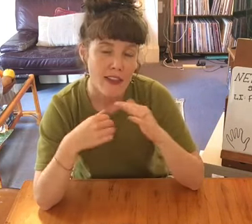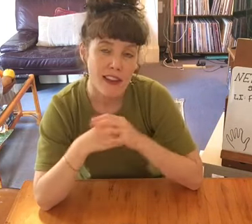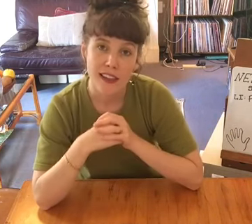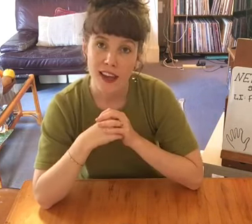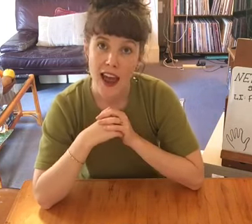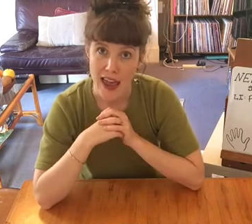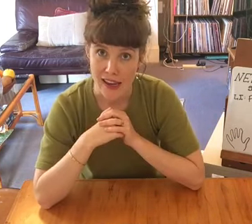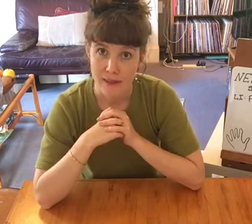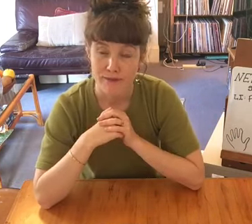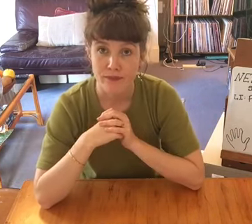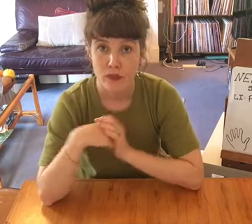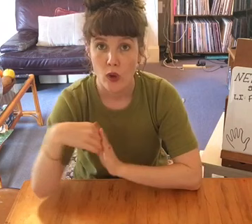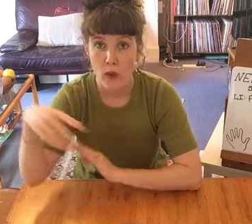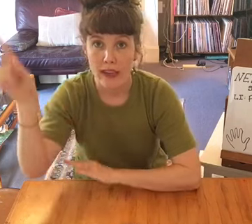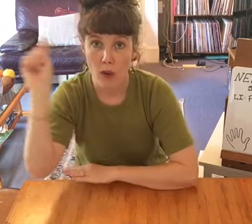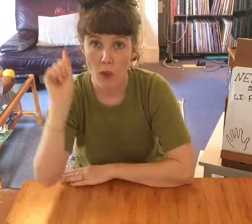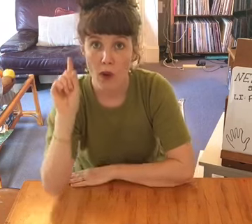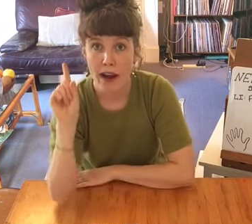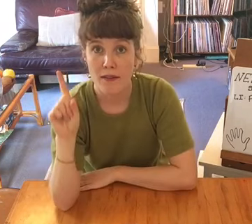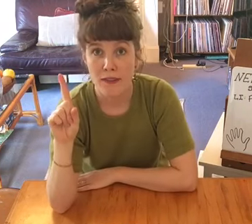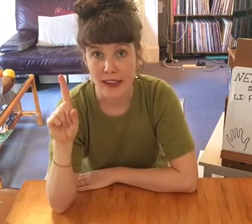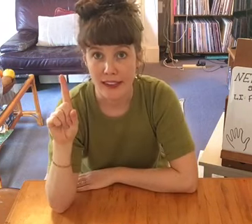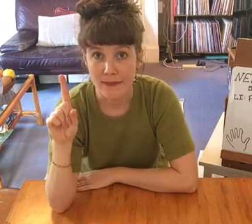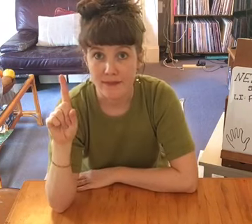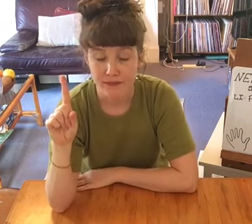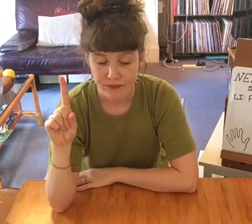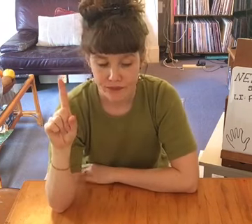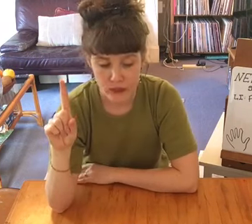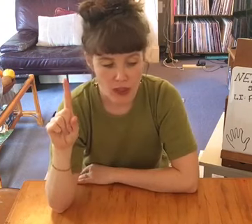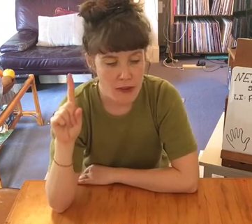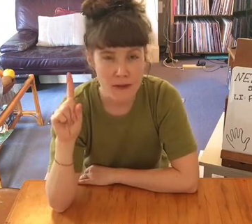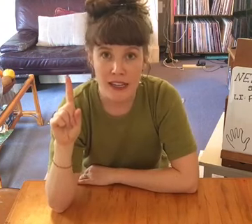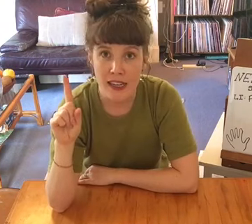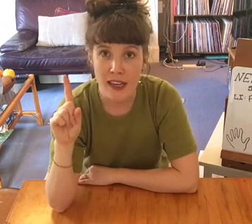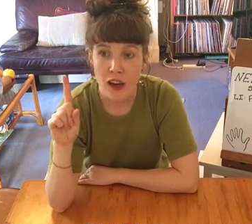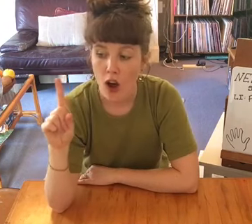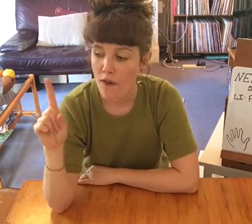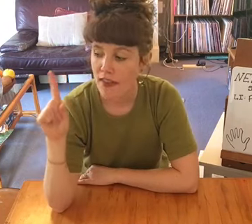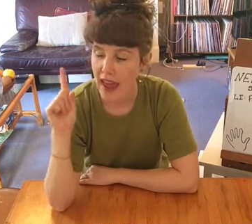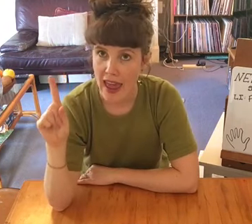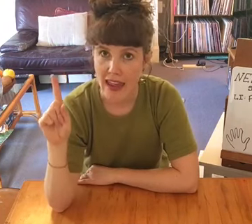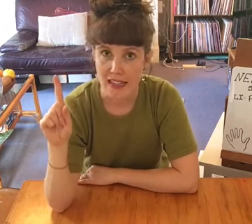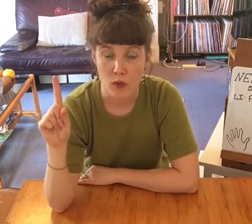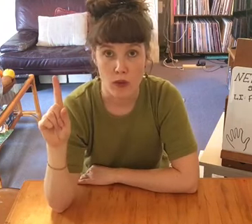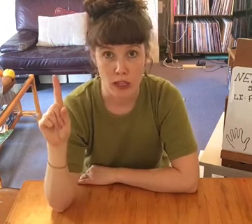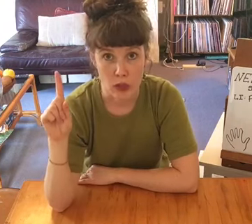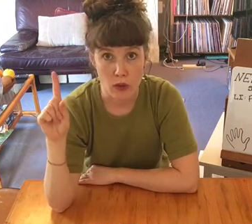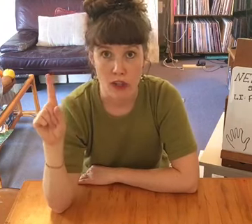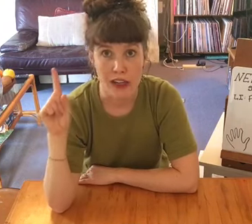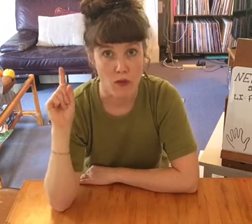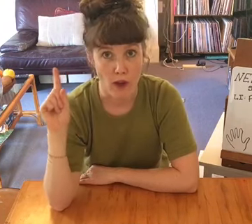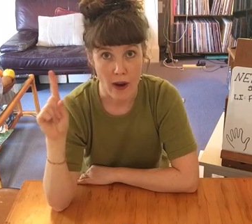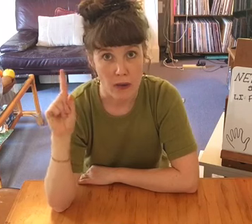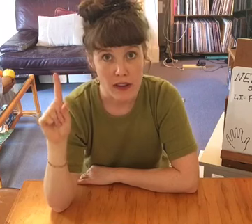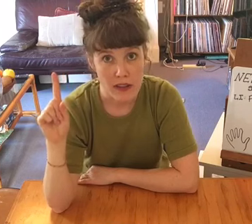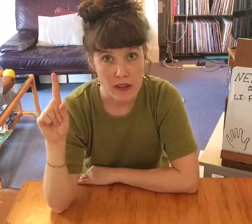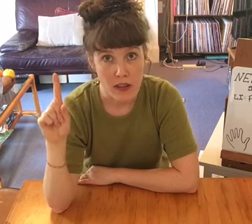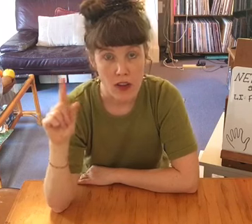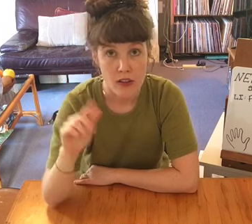letter A, we get one finger, the finger of the hand that we usually write with. So put